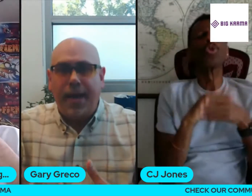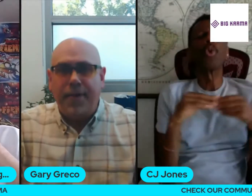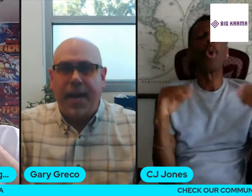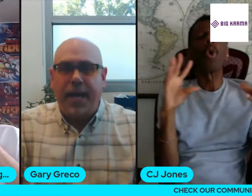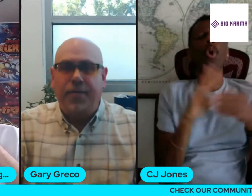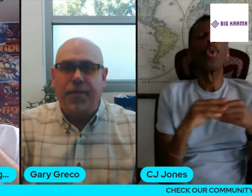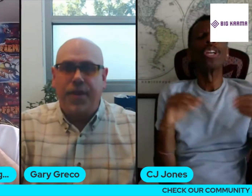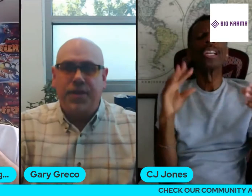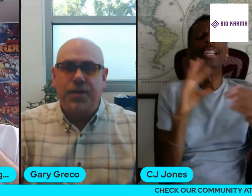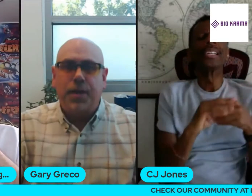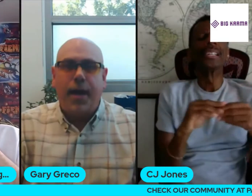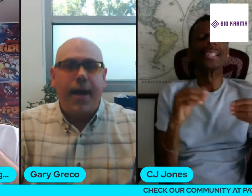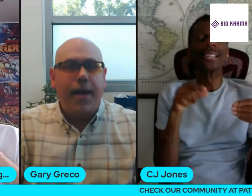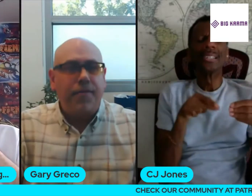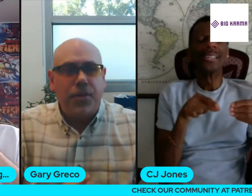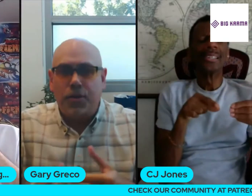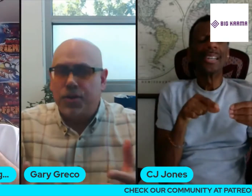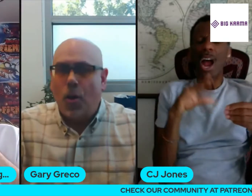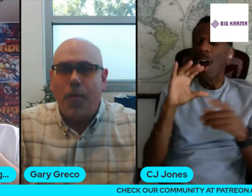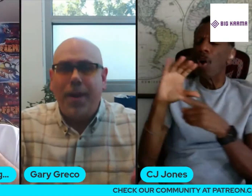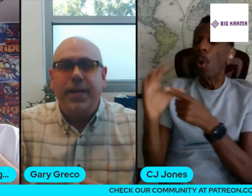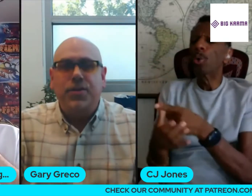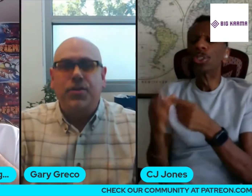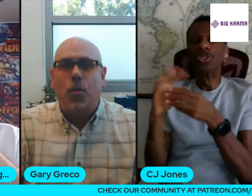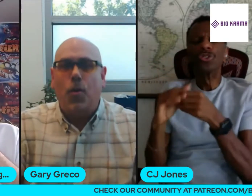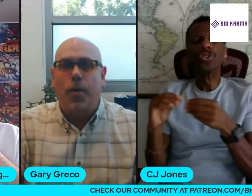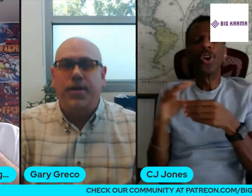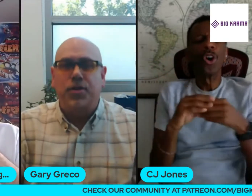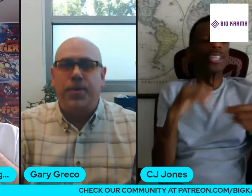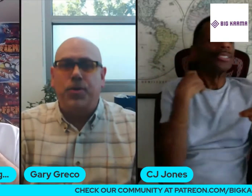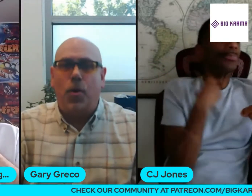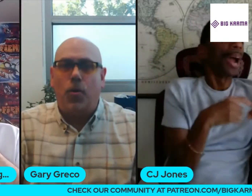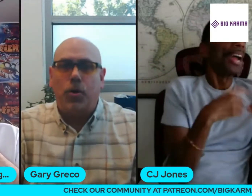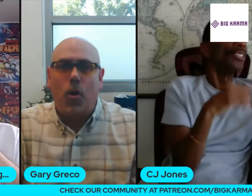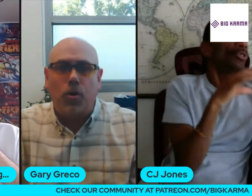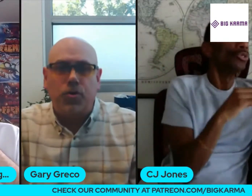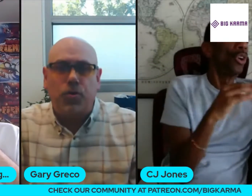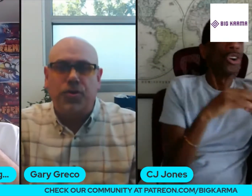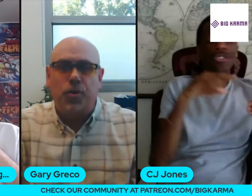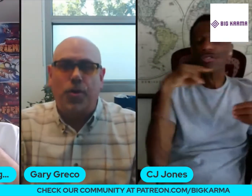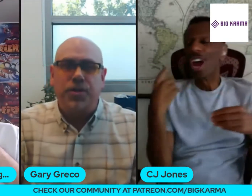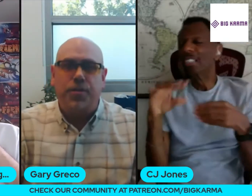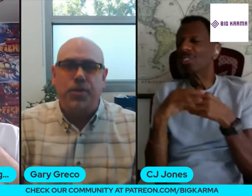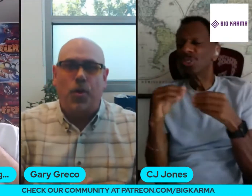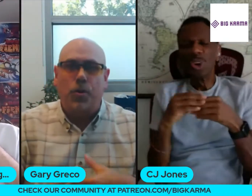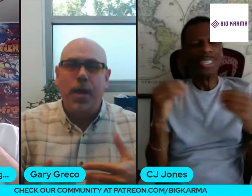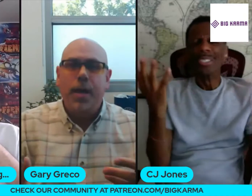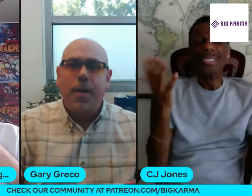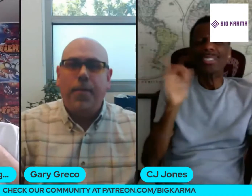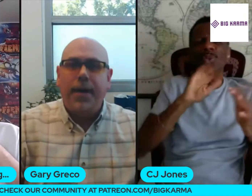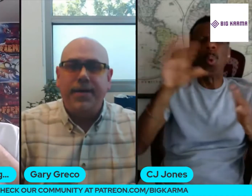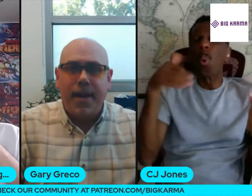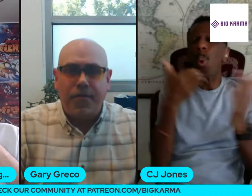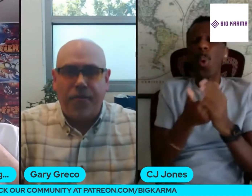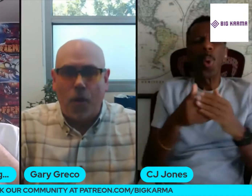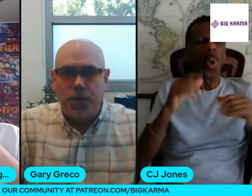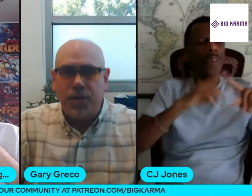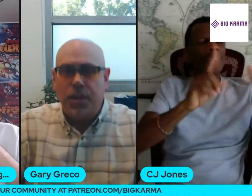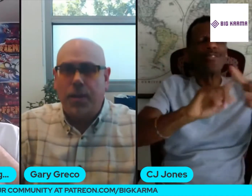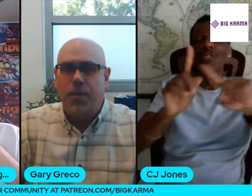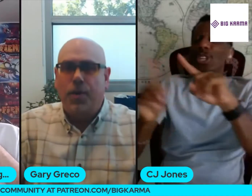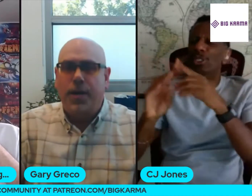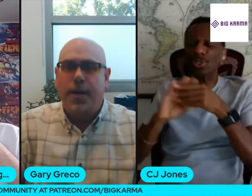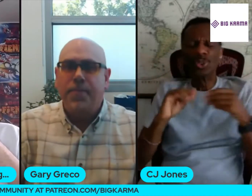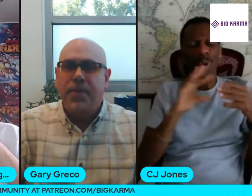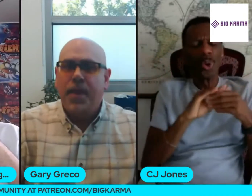really advocating for this. There's so many stories to be told, cultural stories to be told by deaf folks